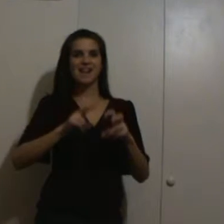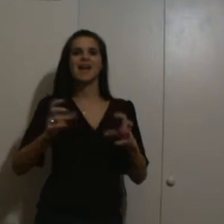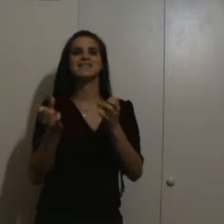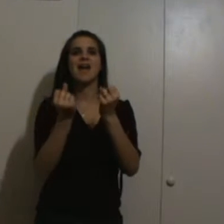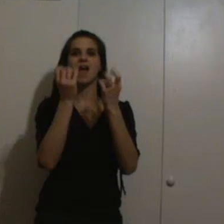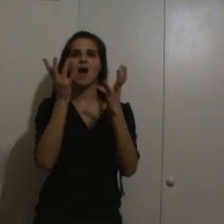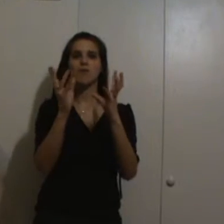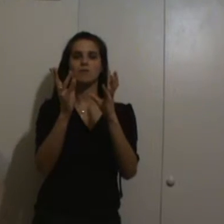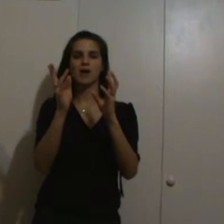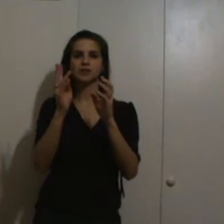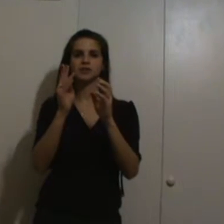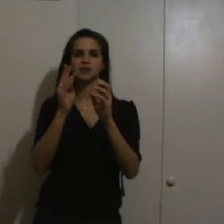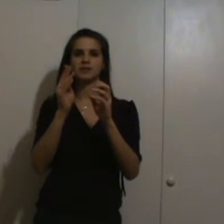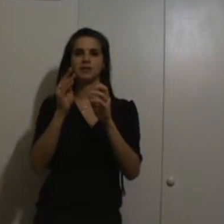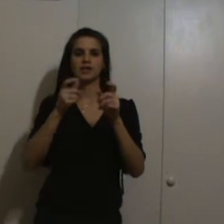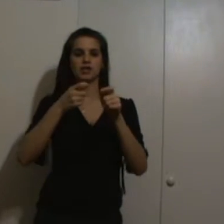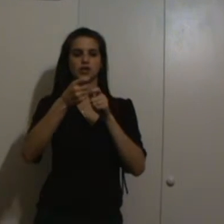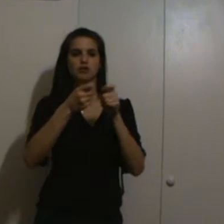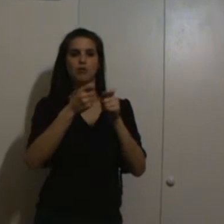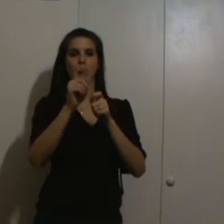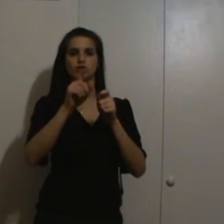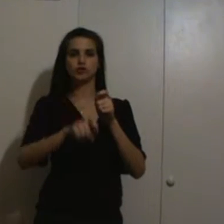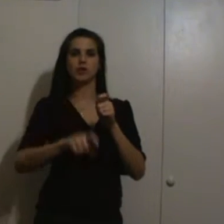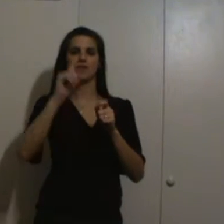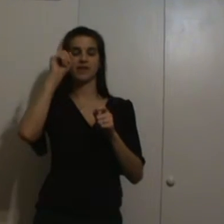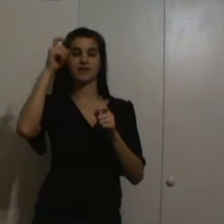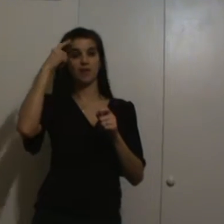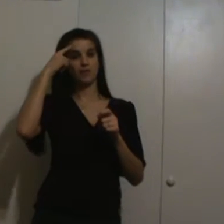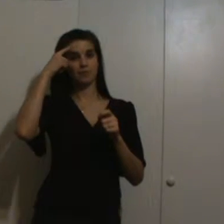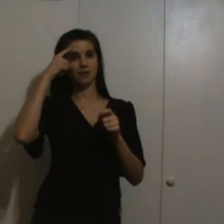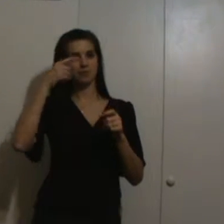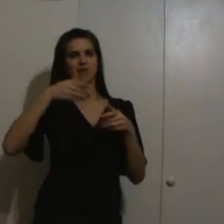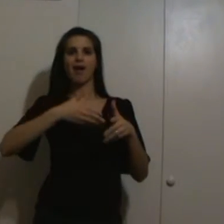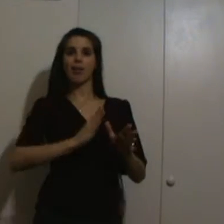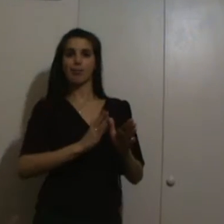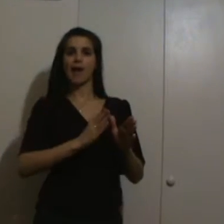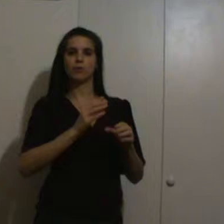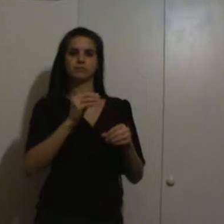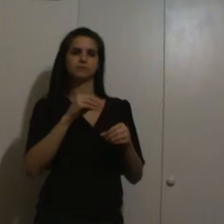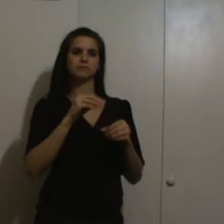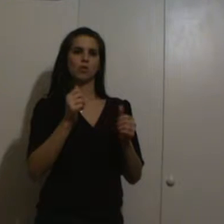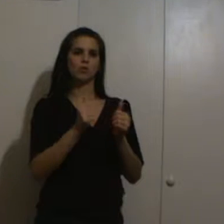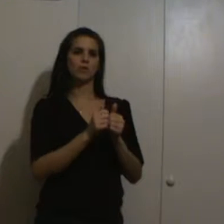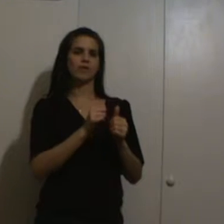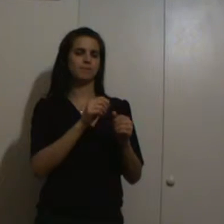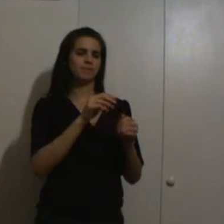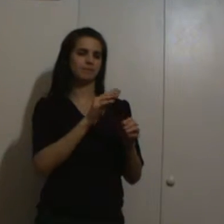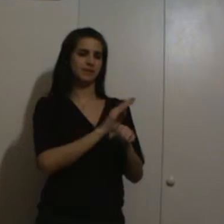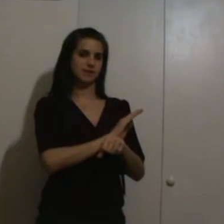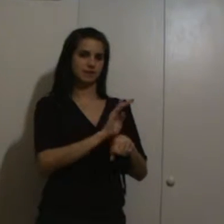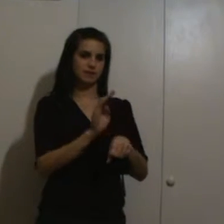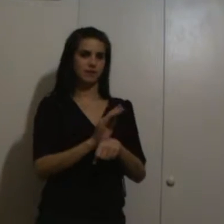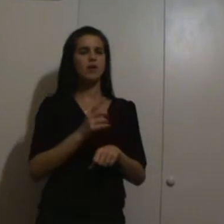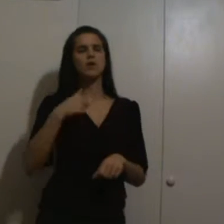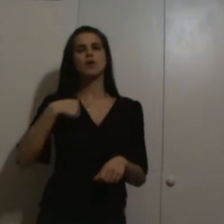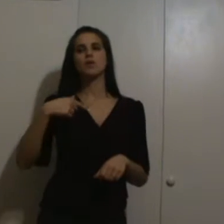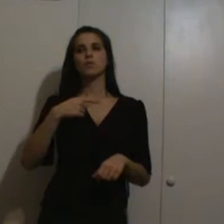actually have when they get involved in business? What we're going to do is we're going to explore a time period in American history